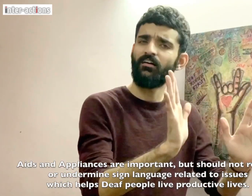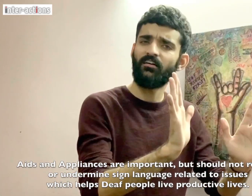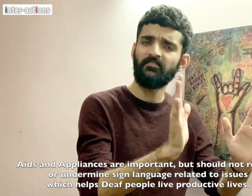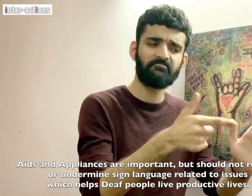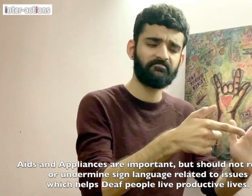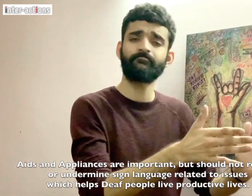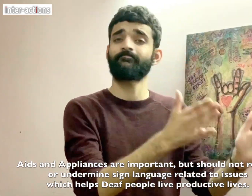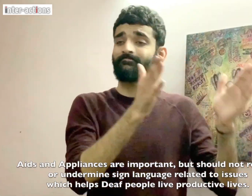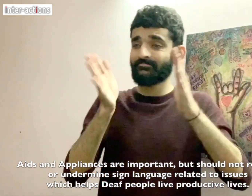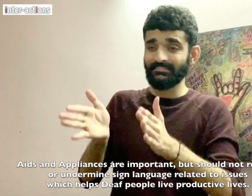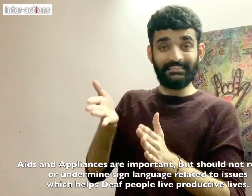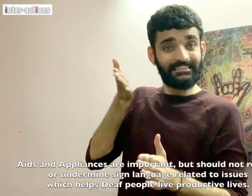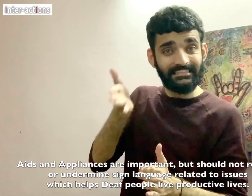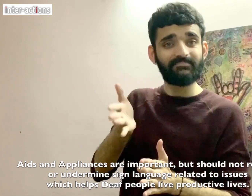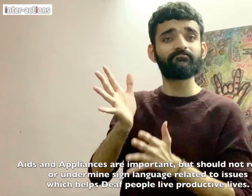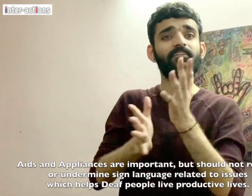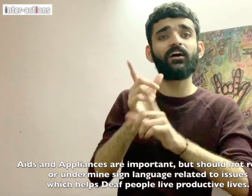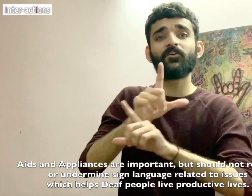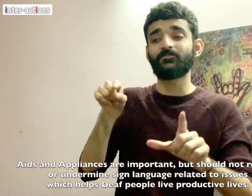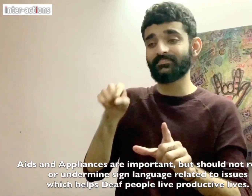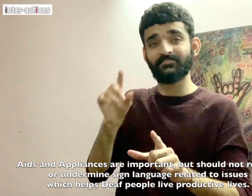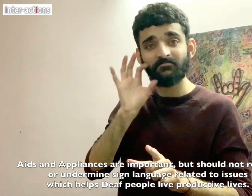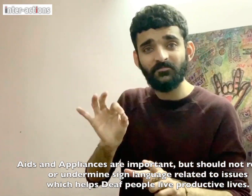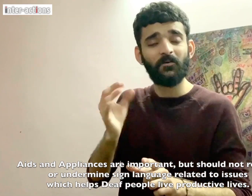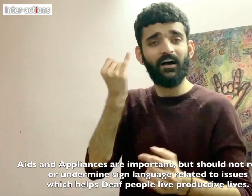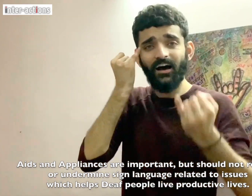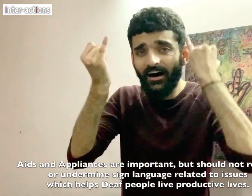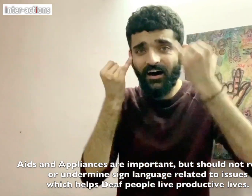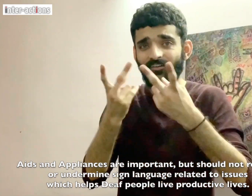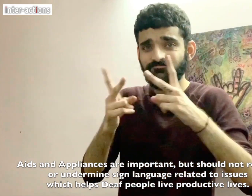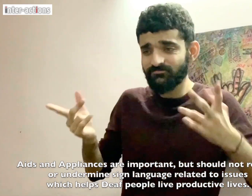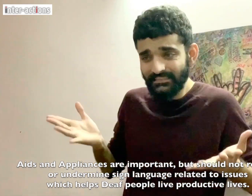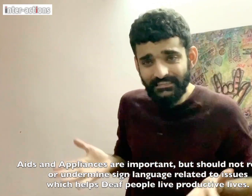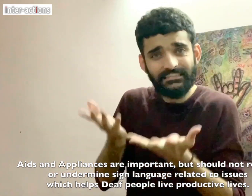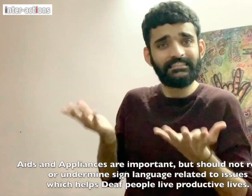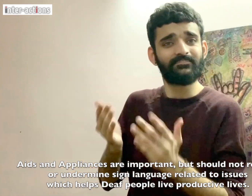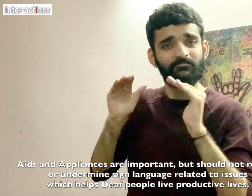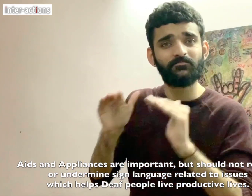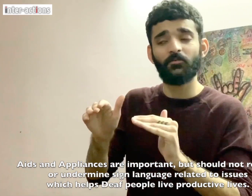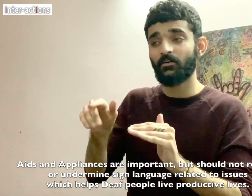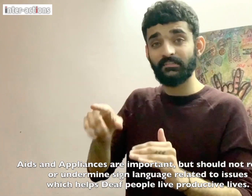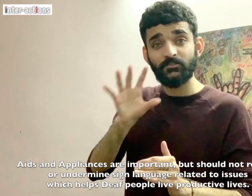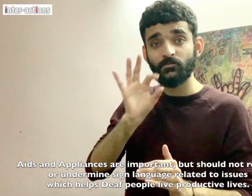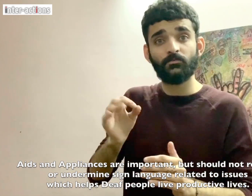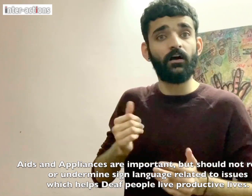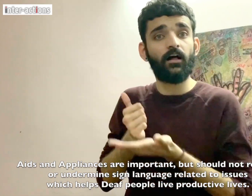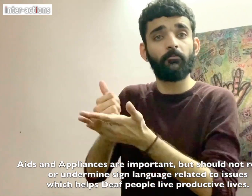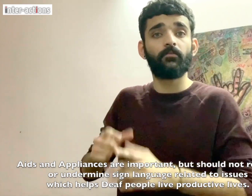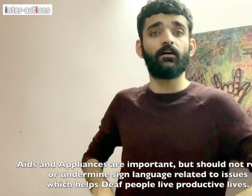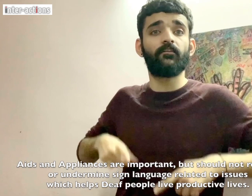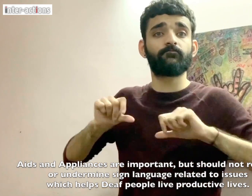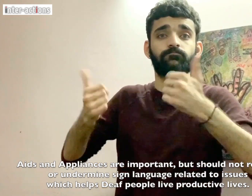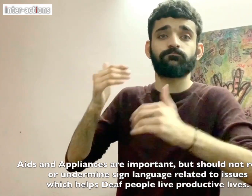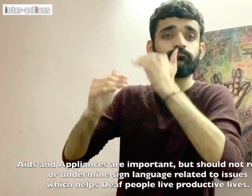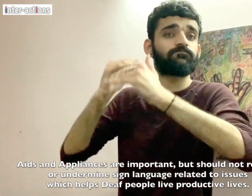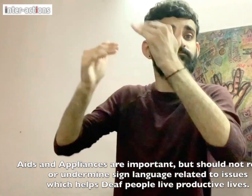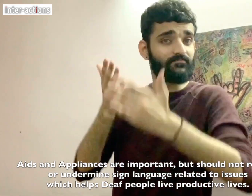and appliances are important but should not replace or undermine sign language related issues which truly helps deaf people